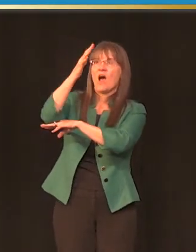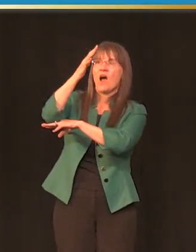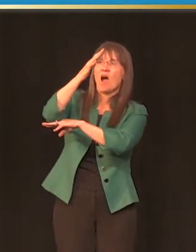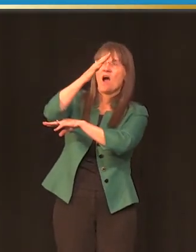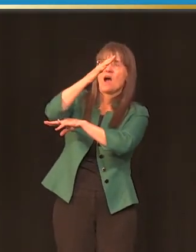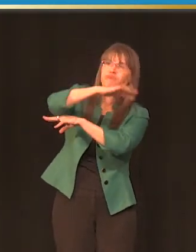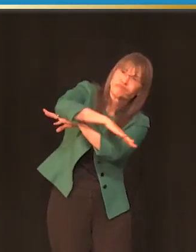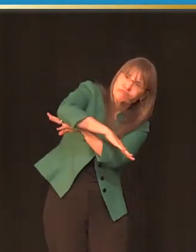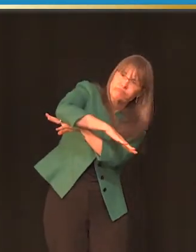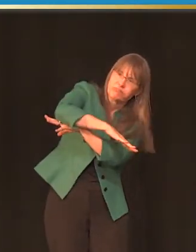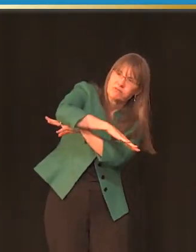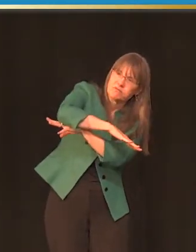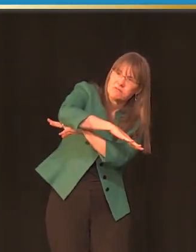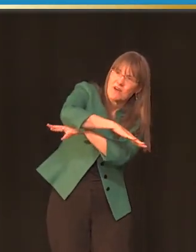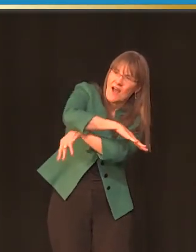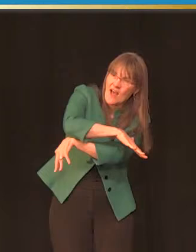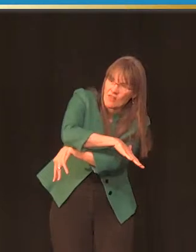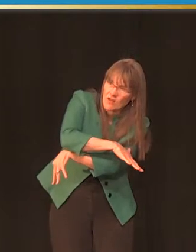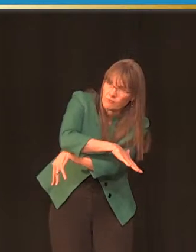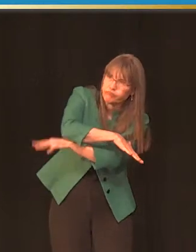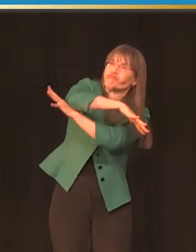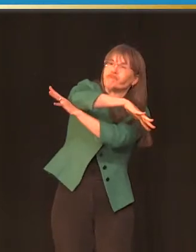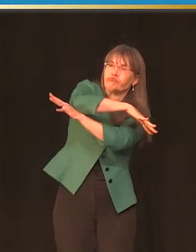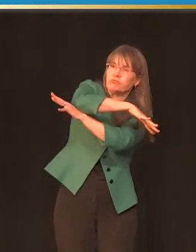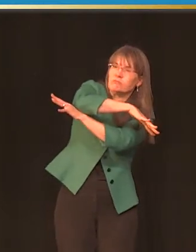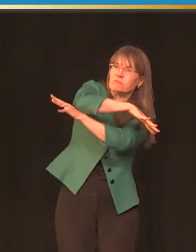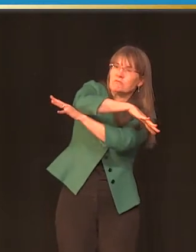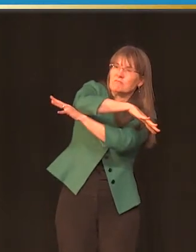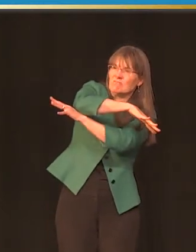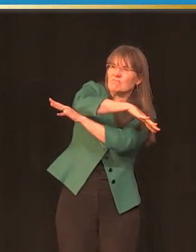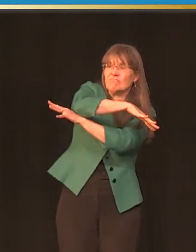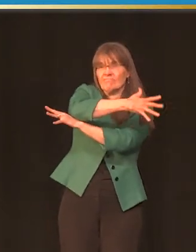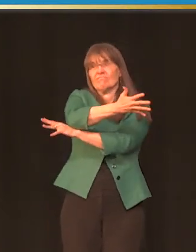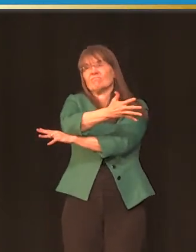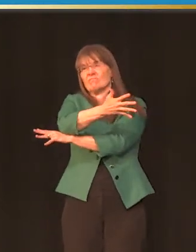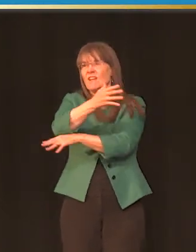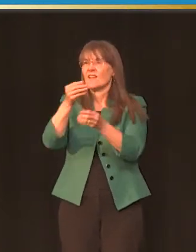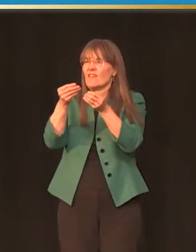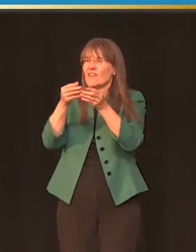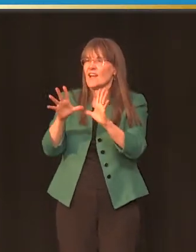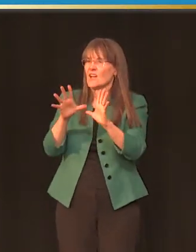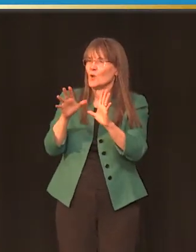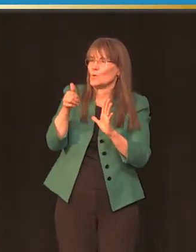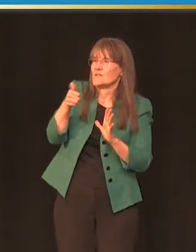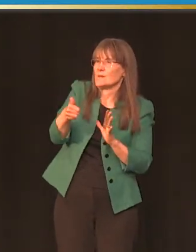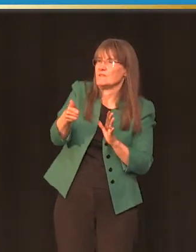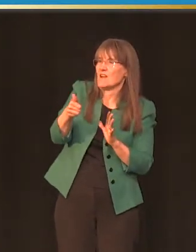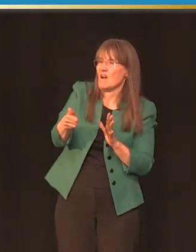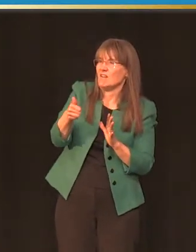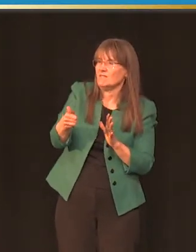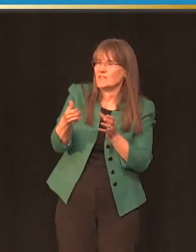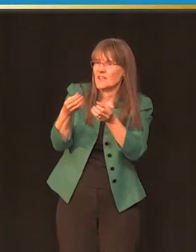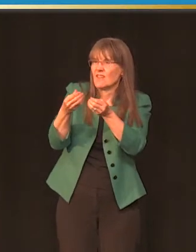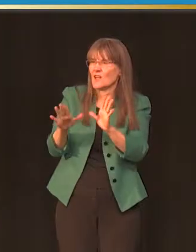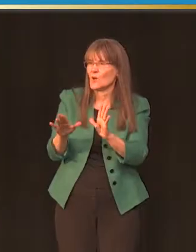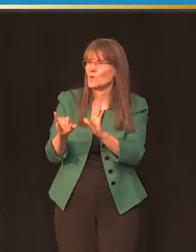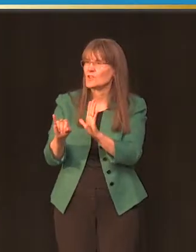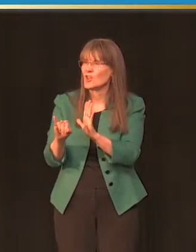and they would fall over and their roots would come out of the ground. They would lose